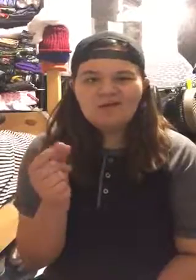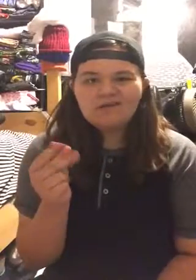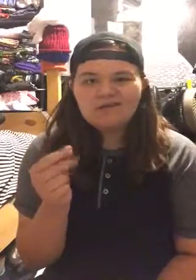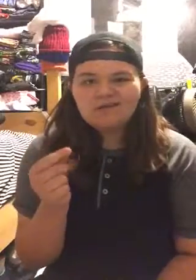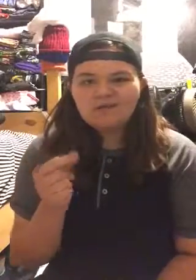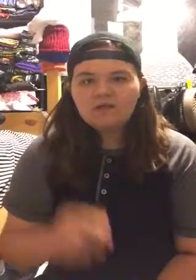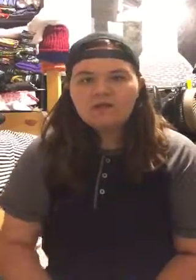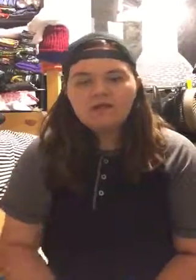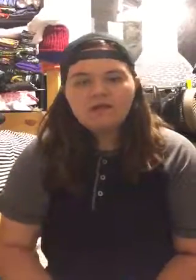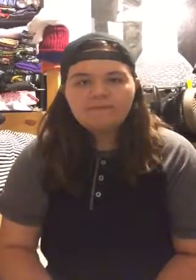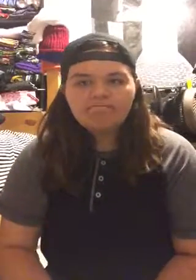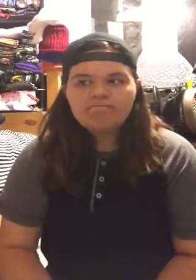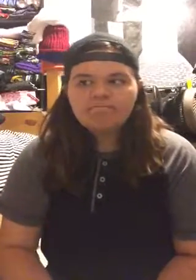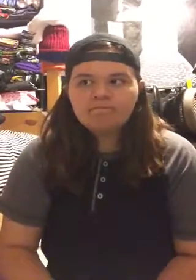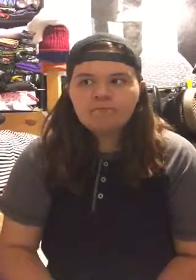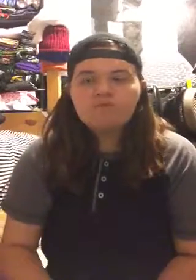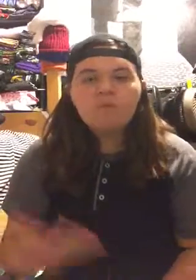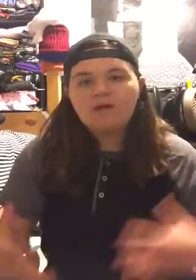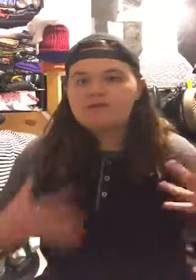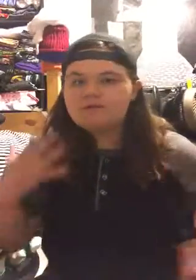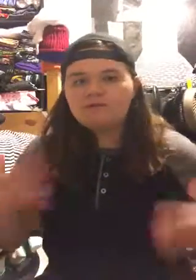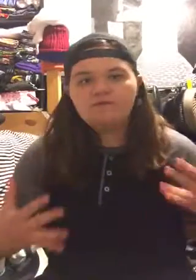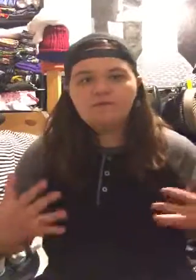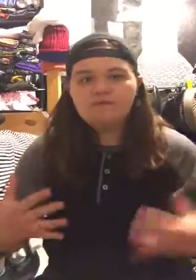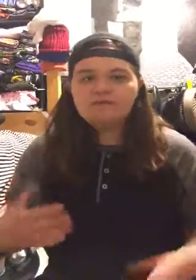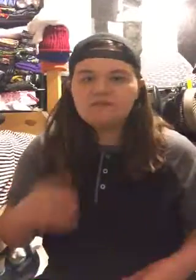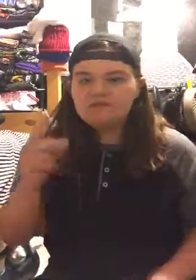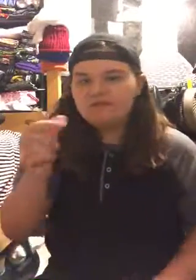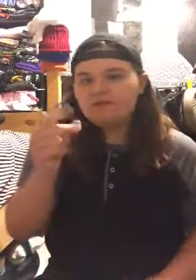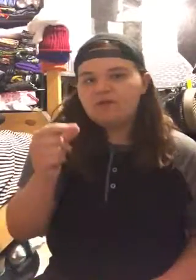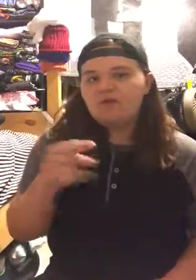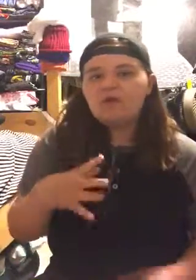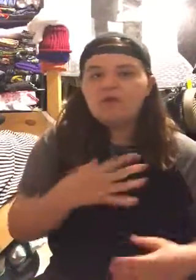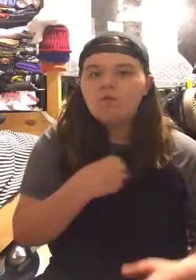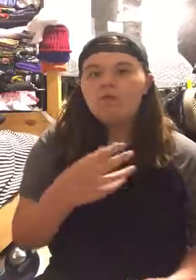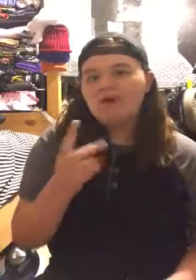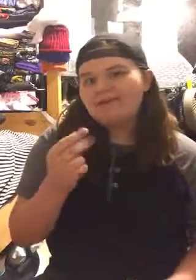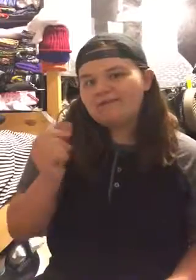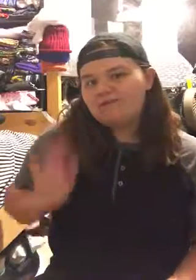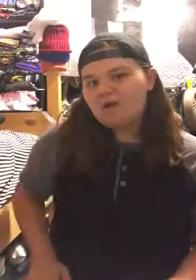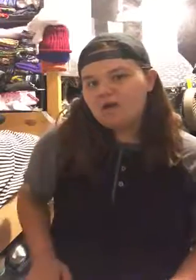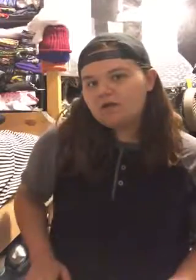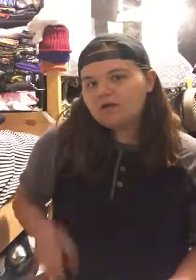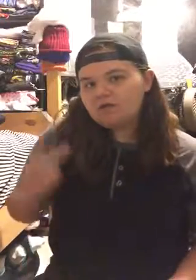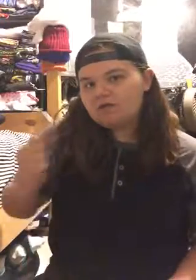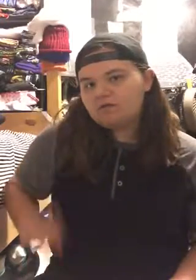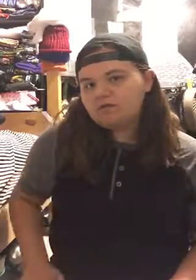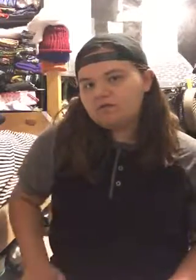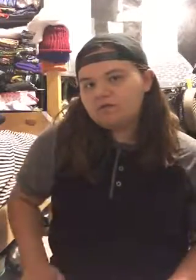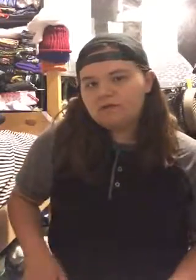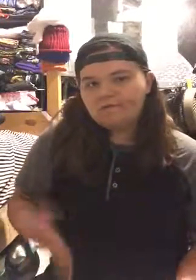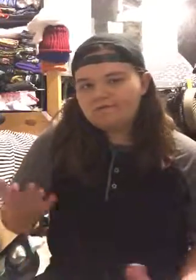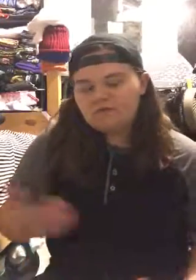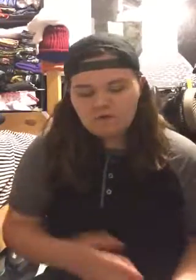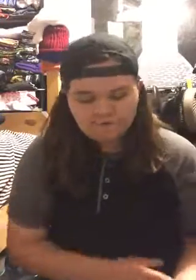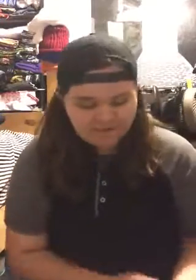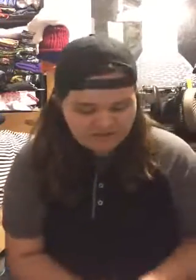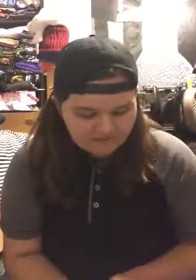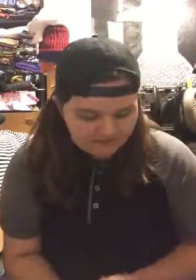dog. If you wanted to do the full explanation, you could go white dog. So it's up to